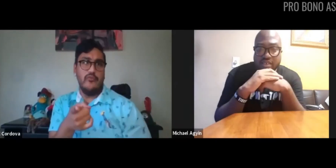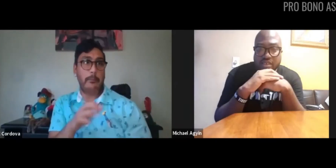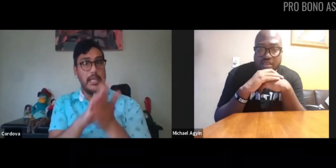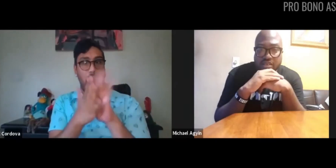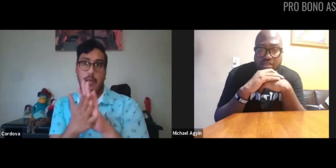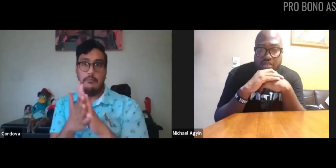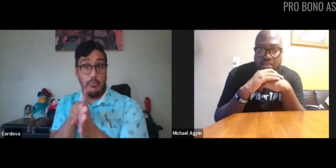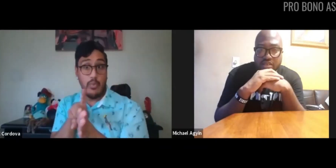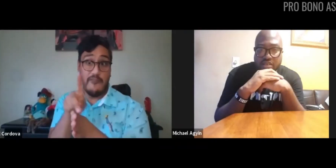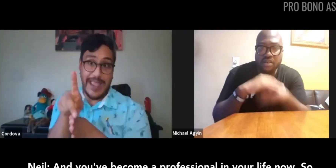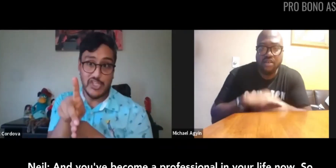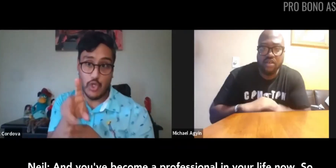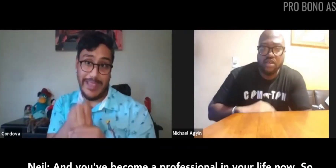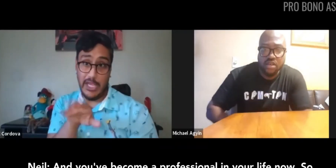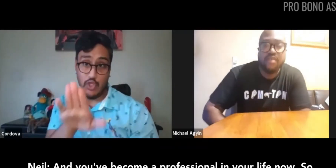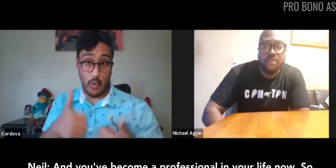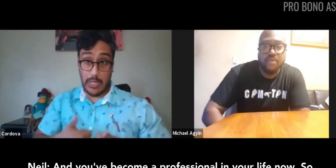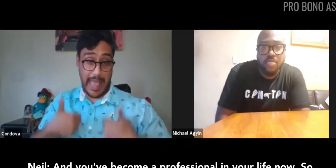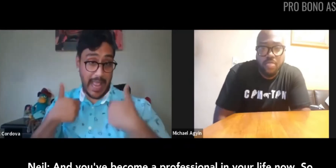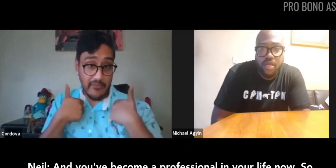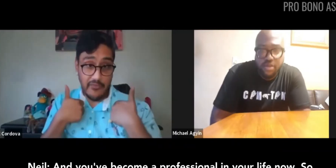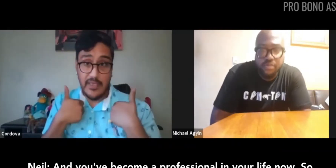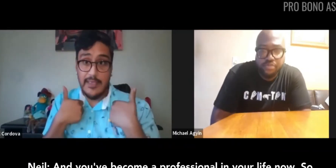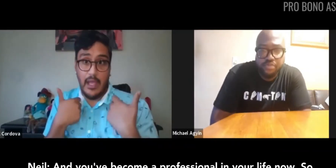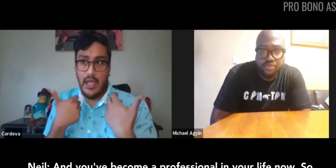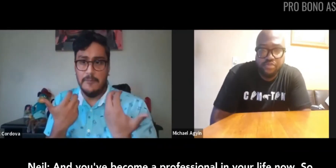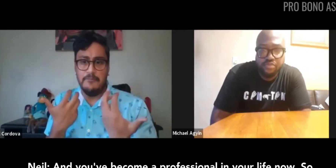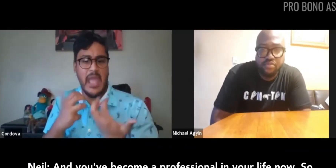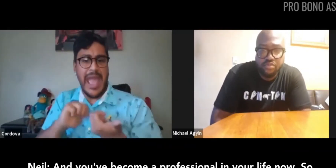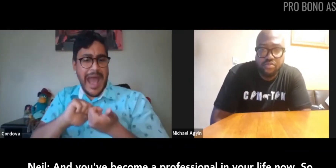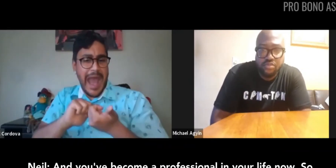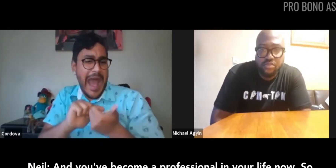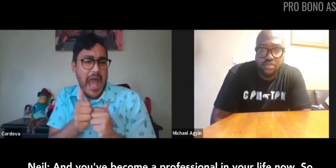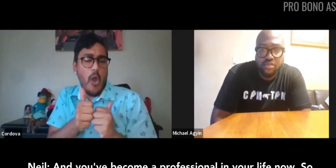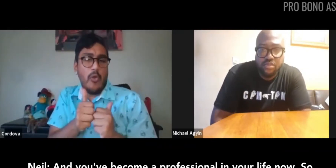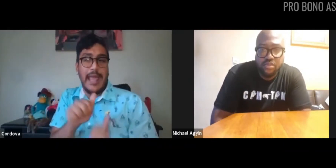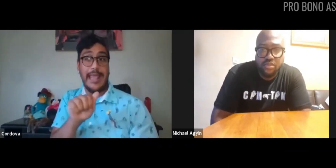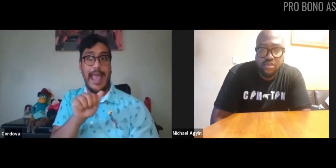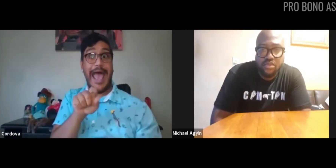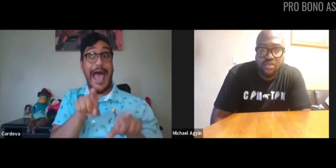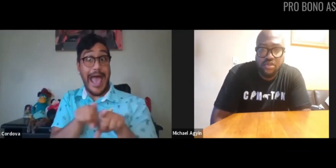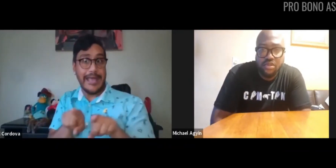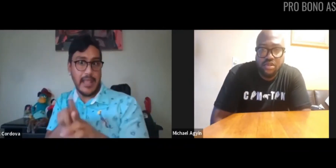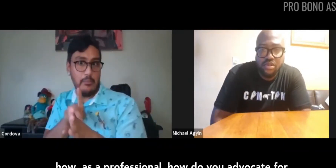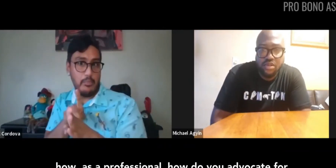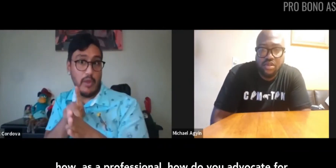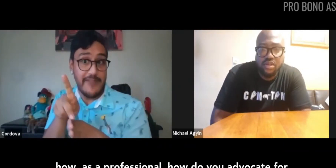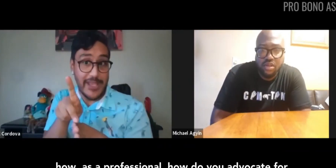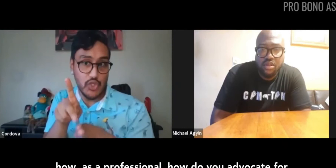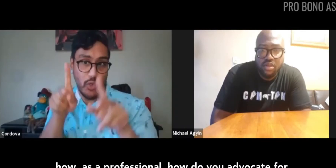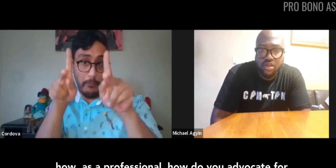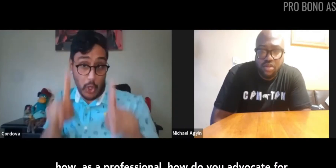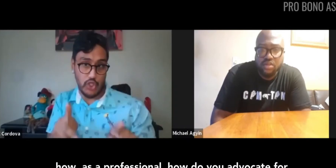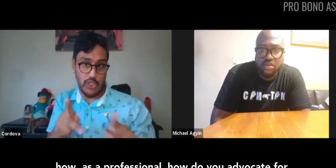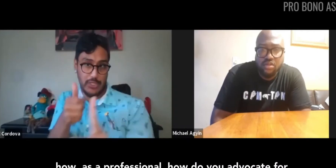Yeah. And you've become a professional in your life now. So, how, as